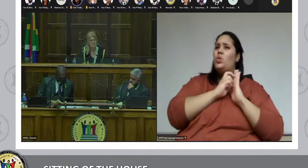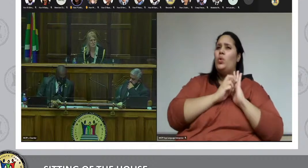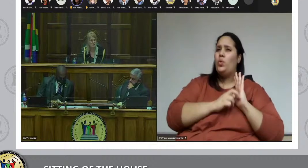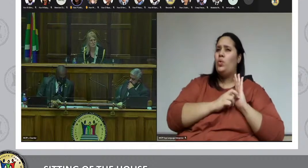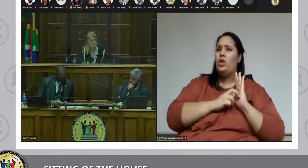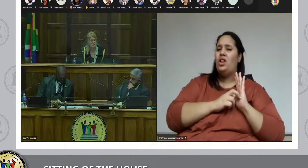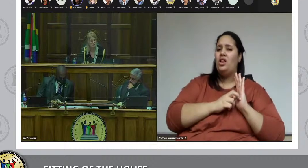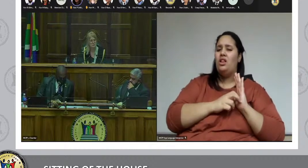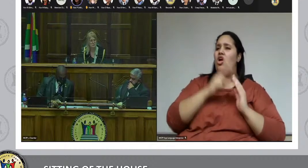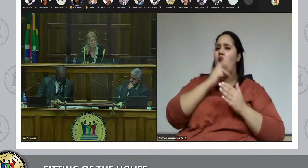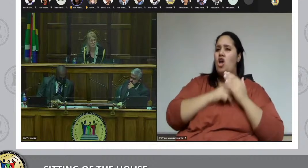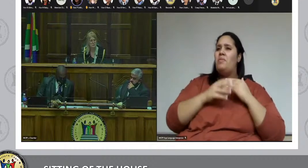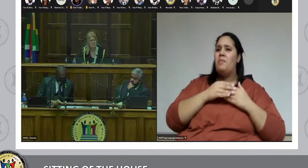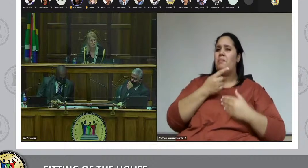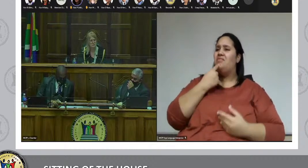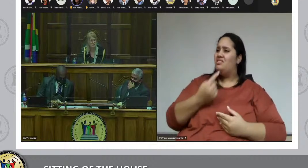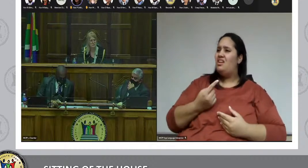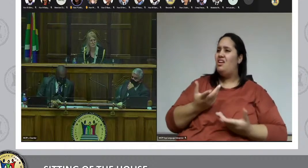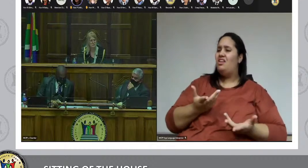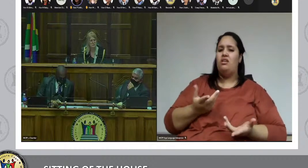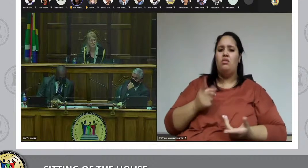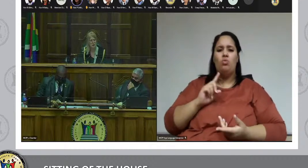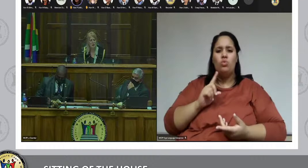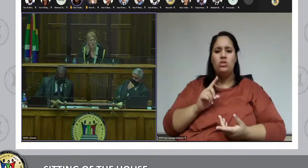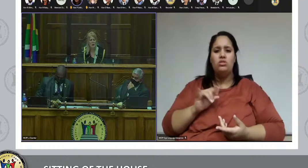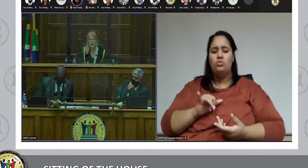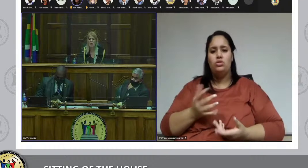Honourable Mackenzie moving on?